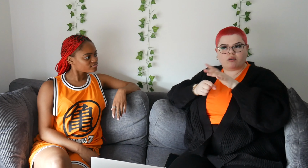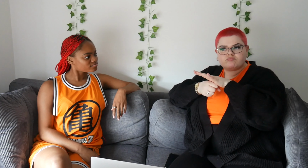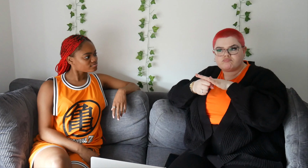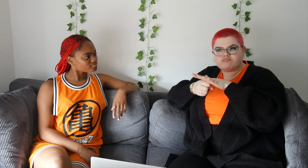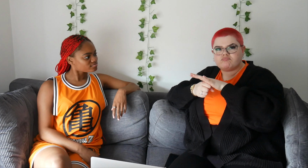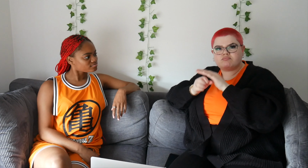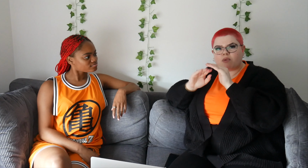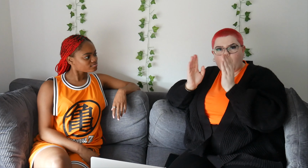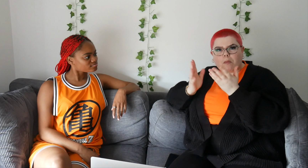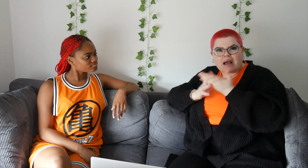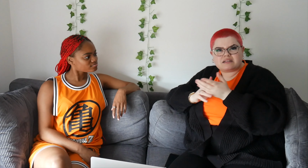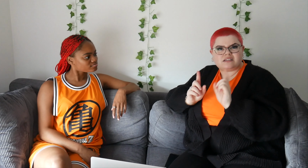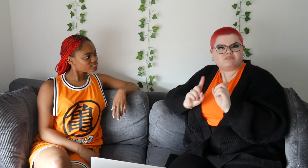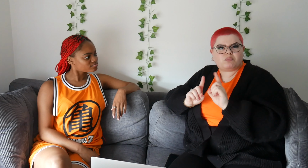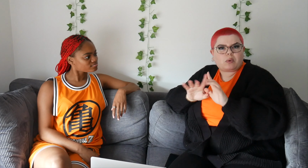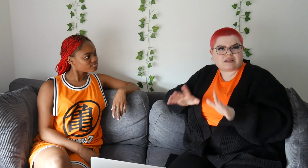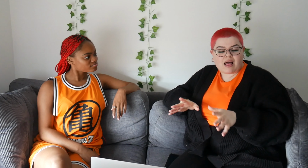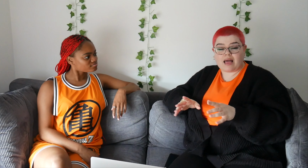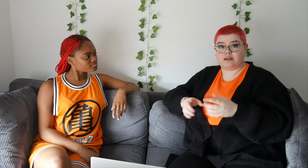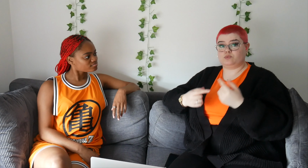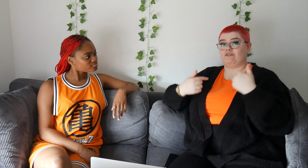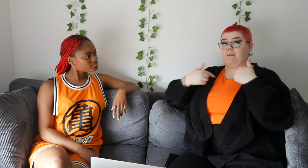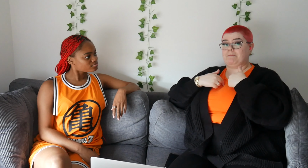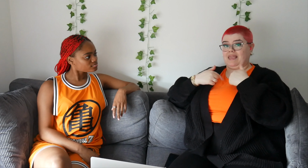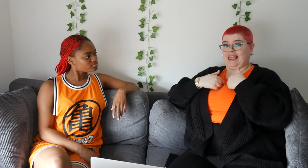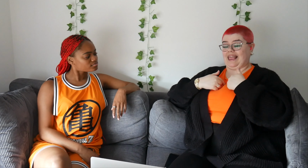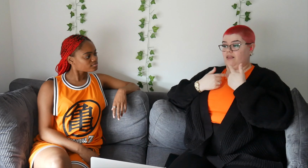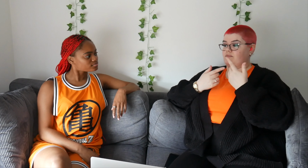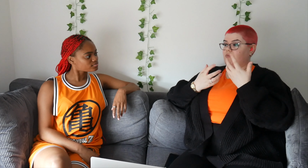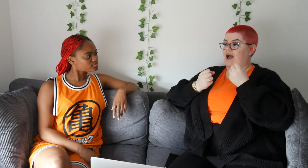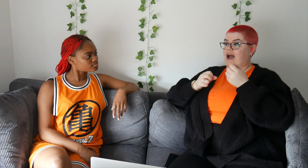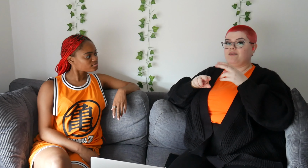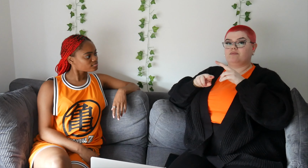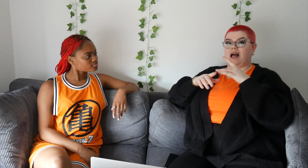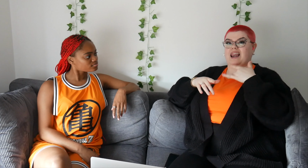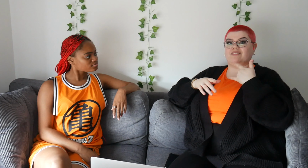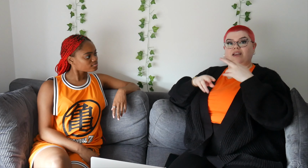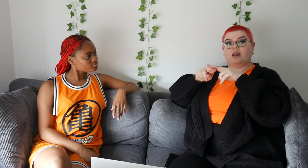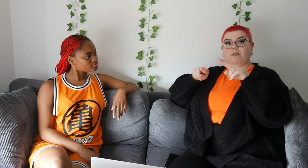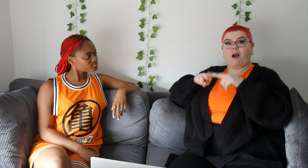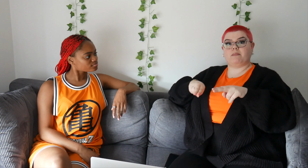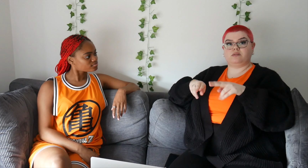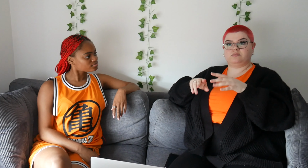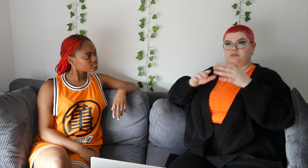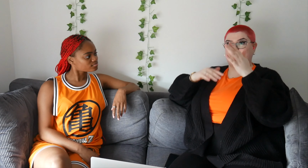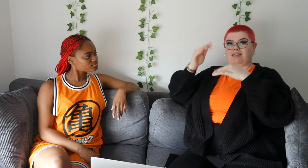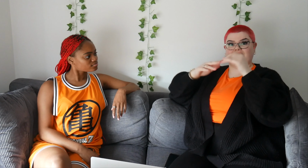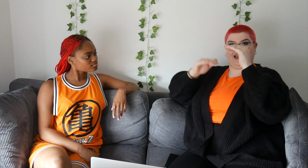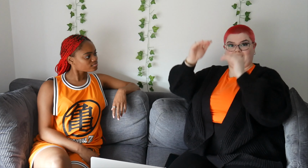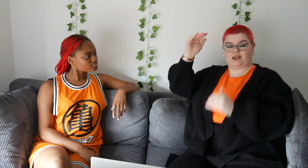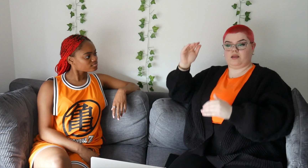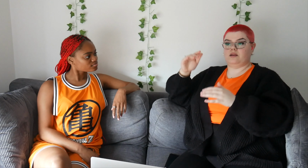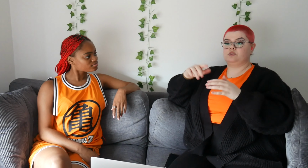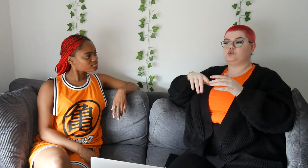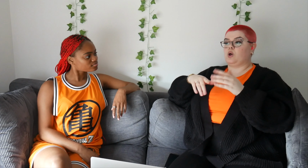homes accessible. And we will also share our situations at home. So I live in a block of